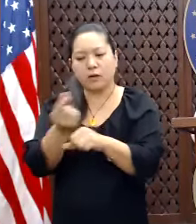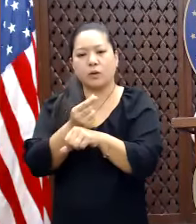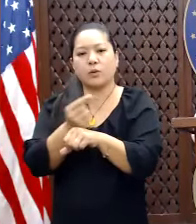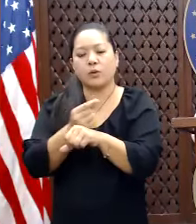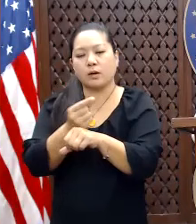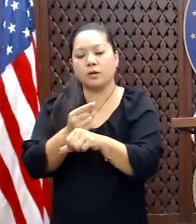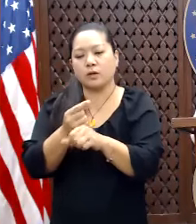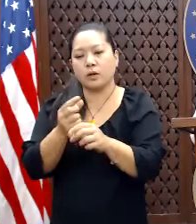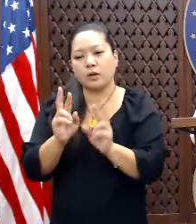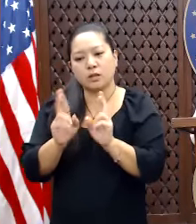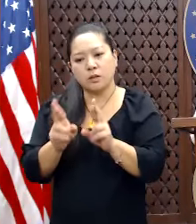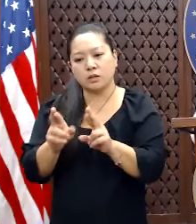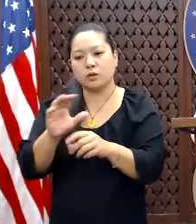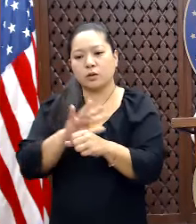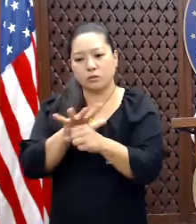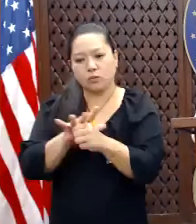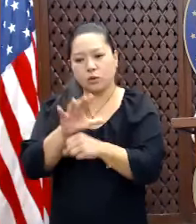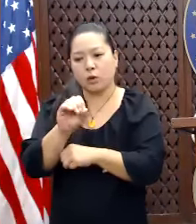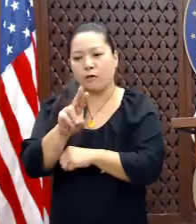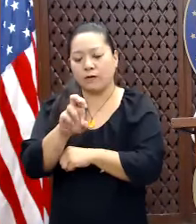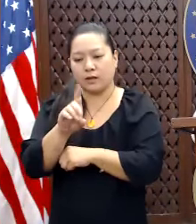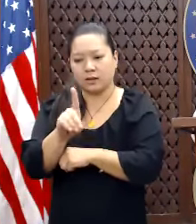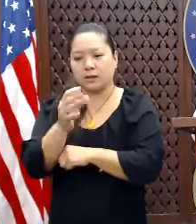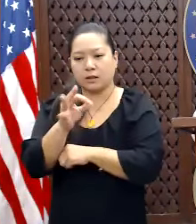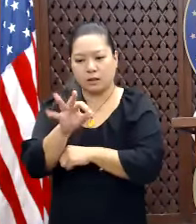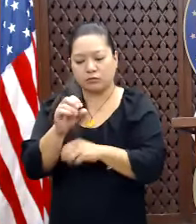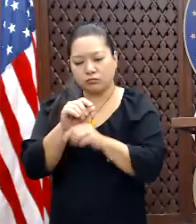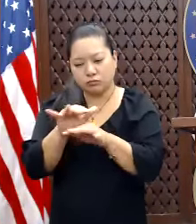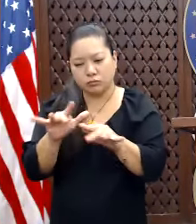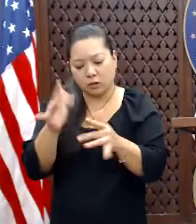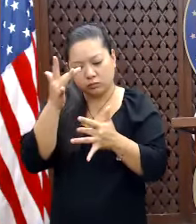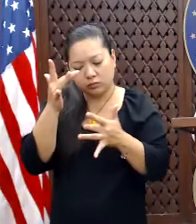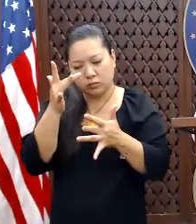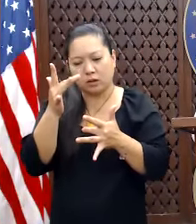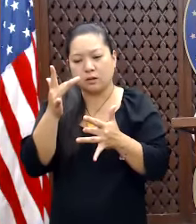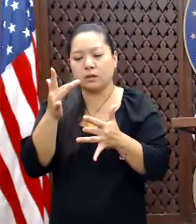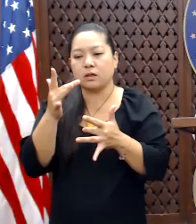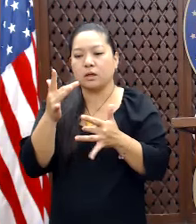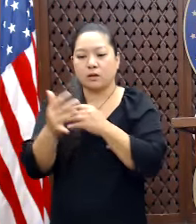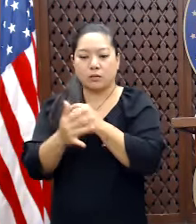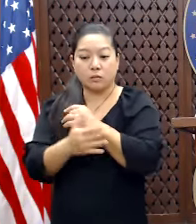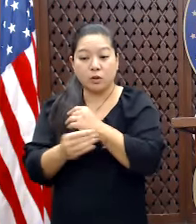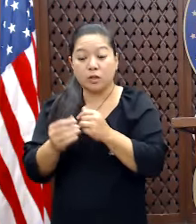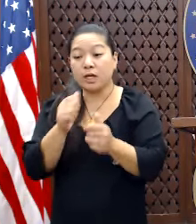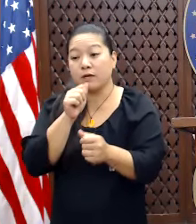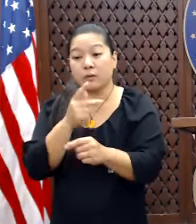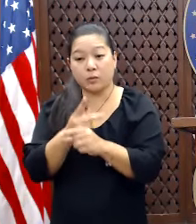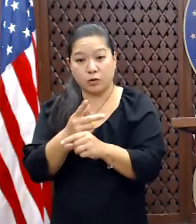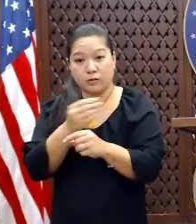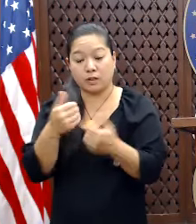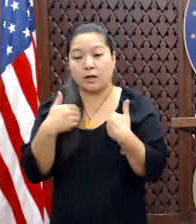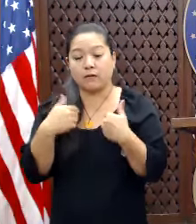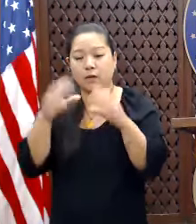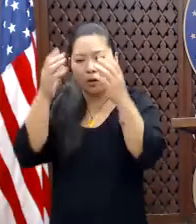in response to the COVID-19 pandemic. If approved, this would authorize the president to provide